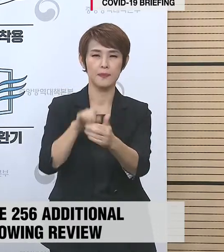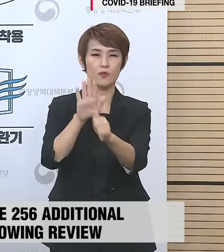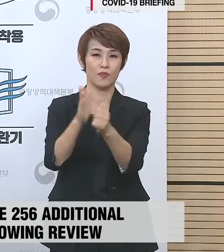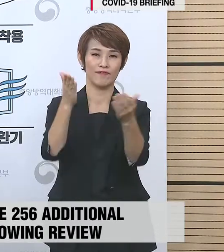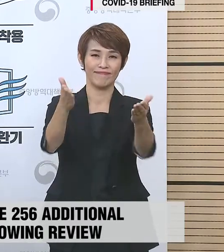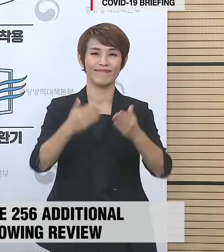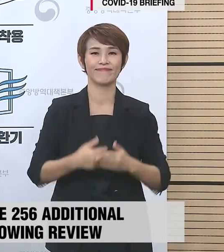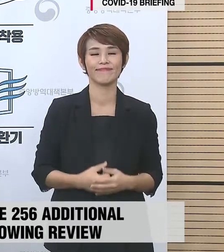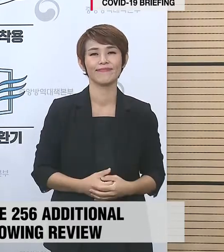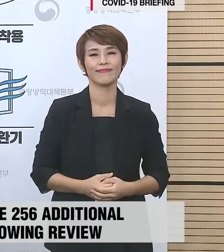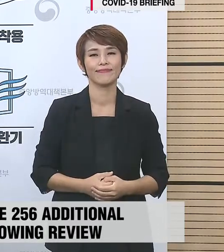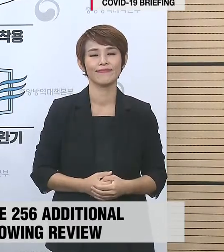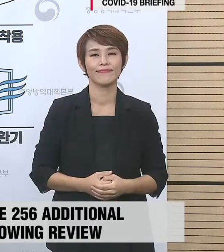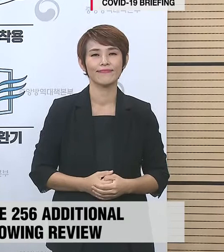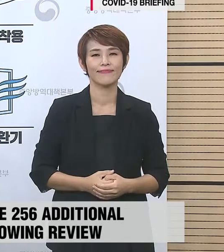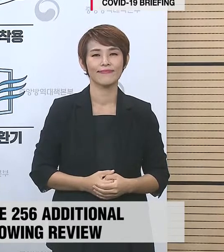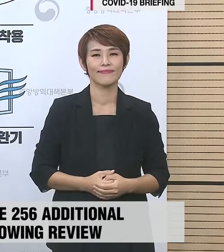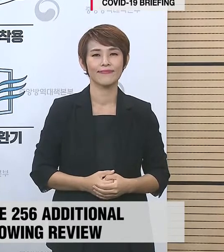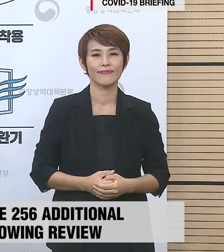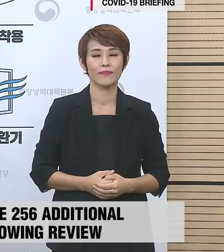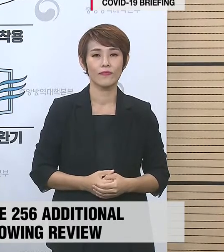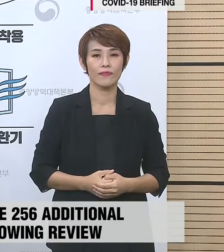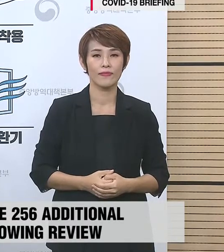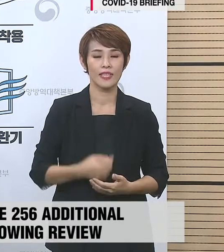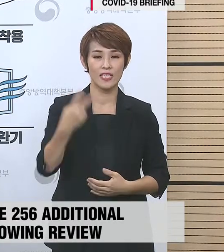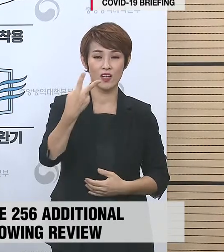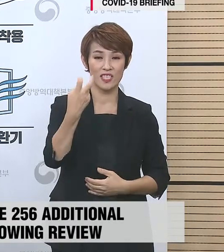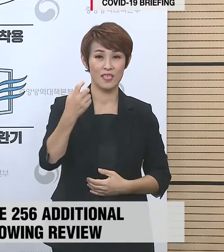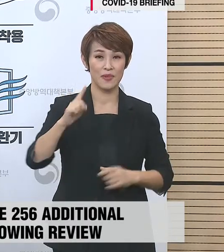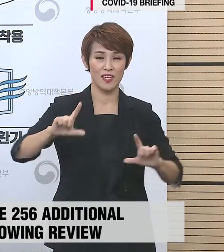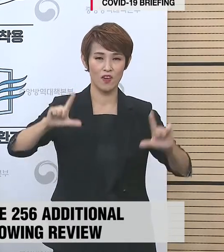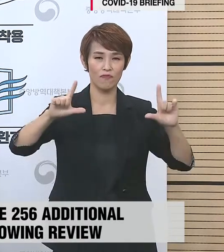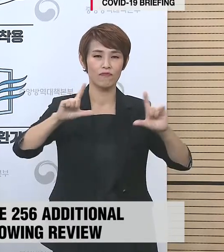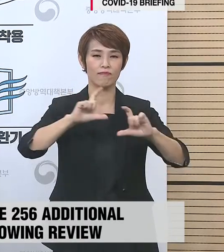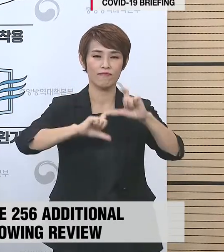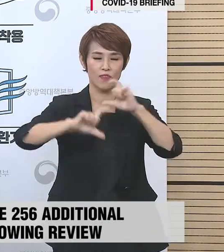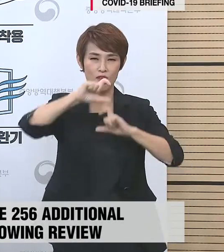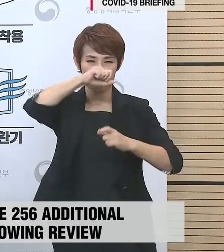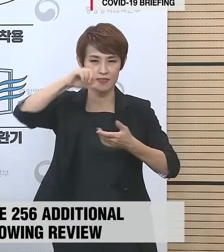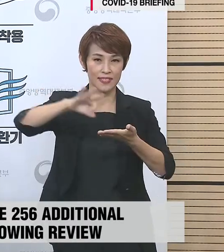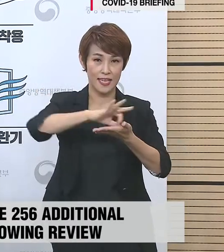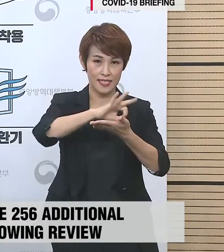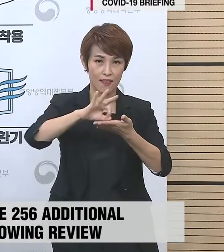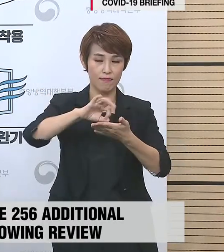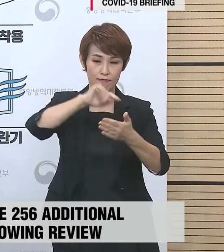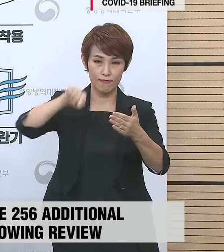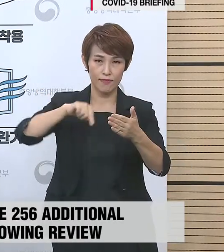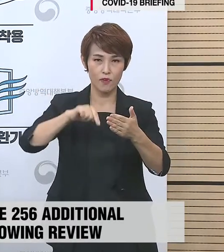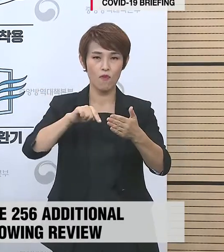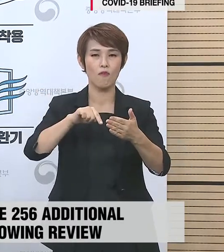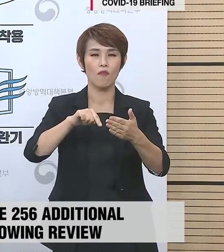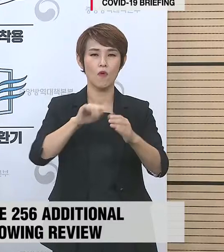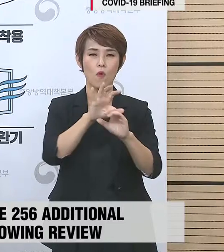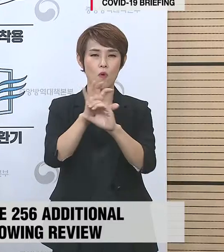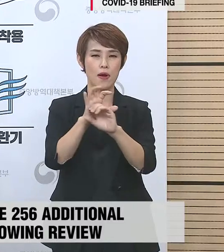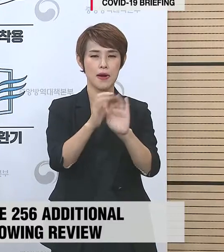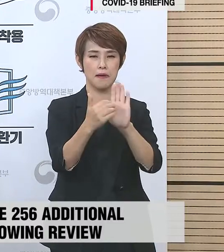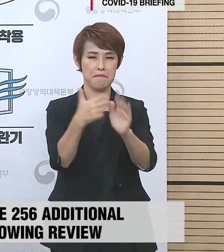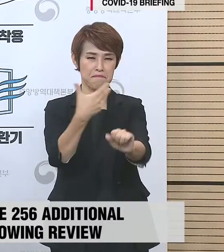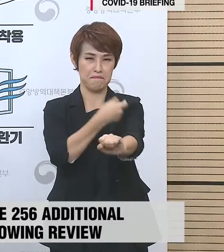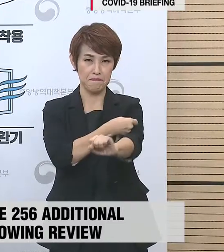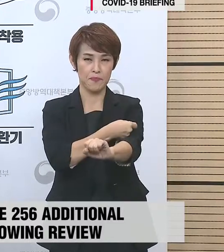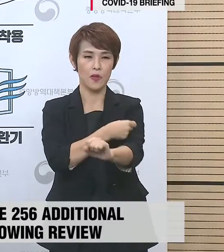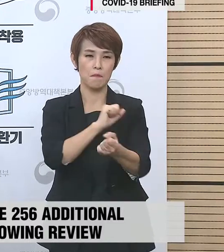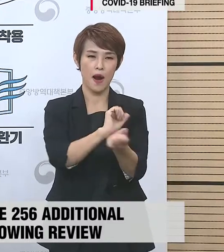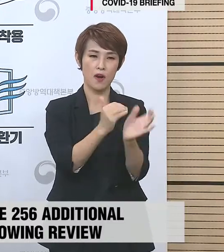of these six people, we will also provide you with the compensation as soon as possible. And as for the new